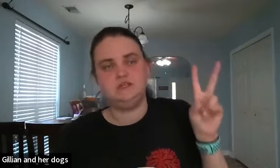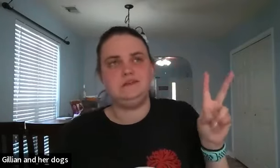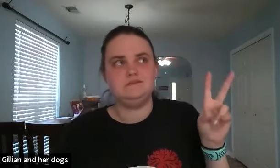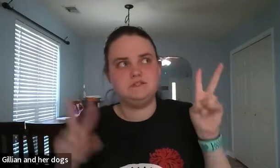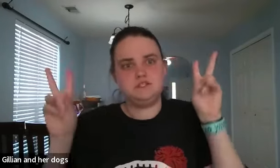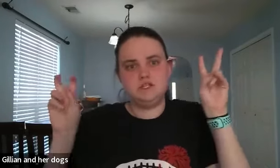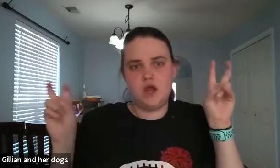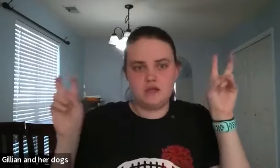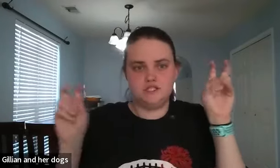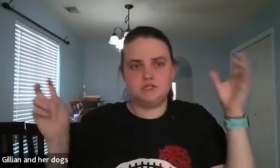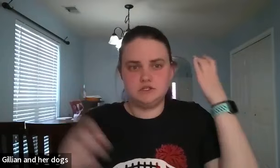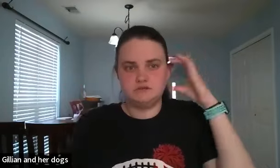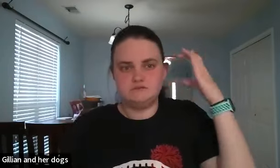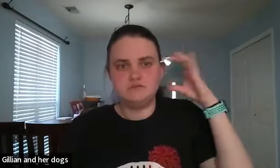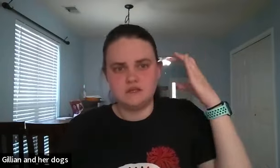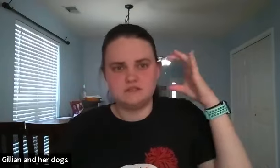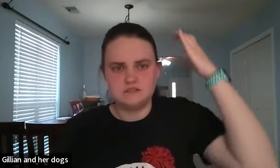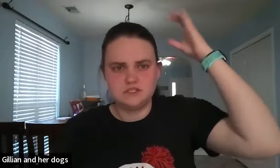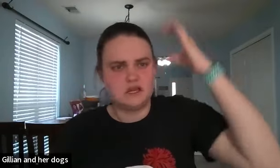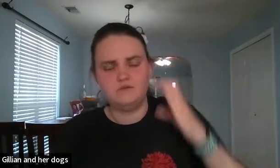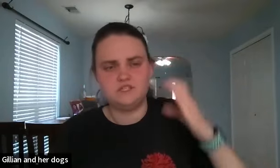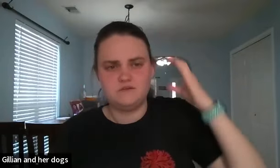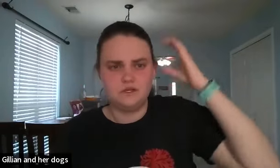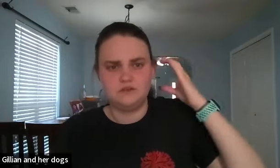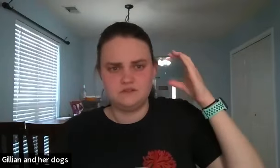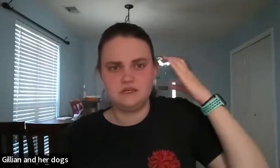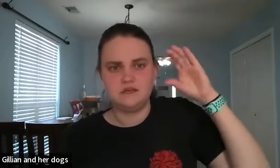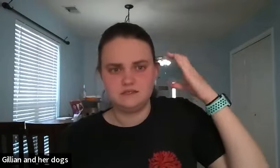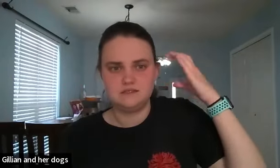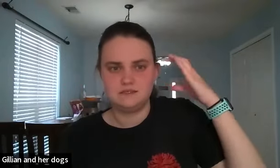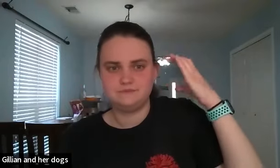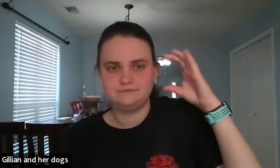like non-gendered cousins, just kind of whichever one you're using, cousins.